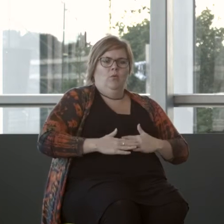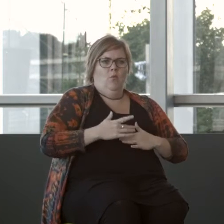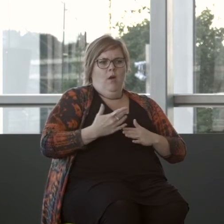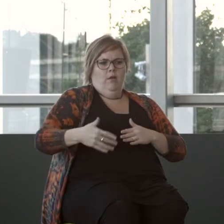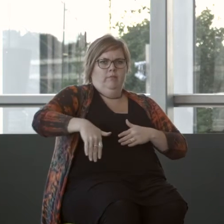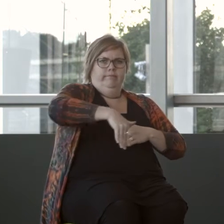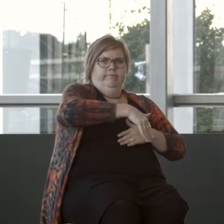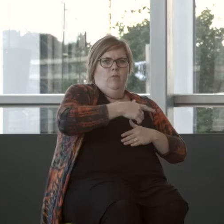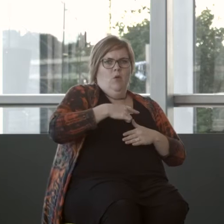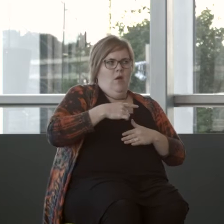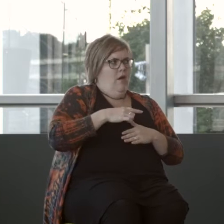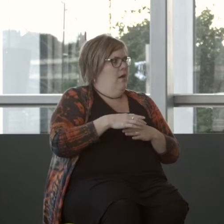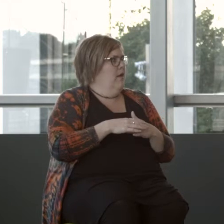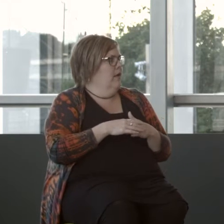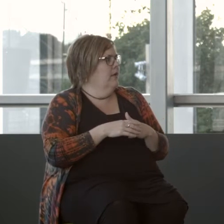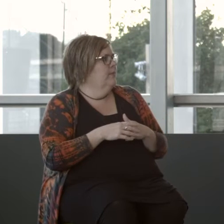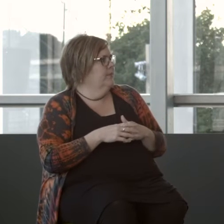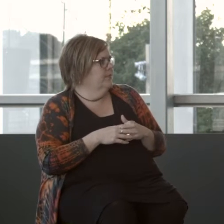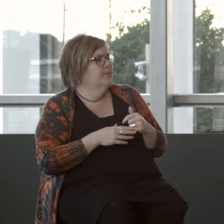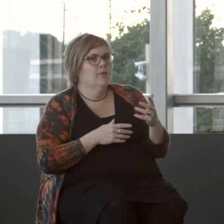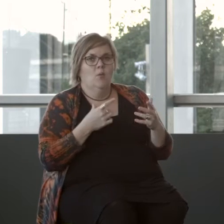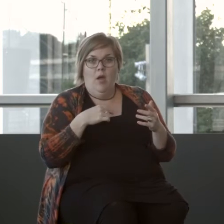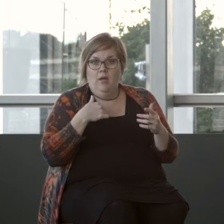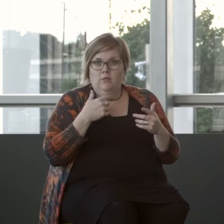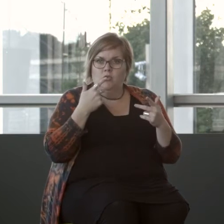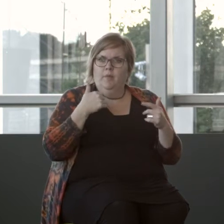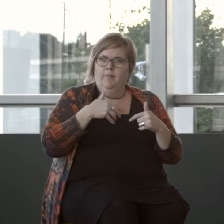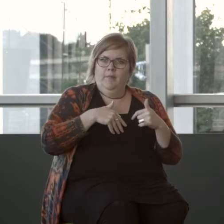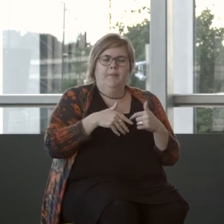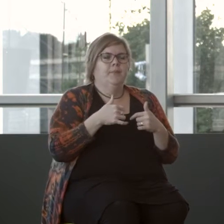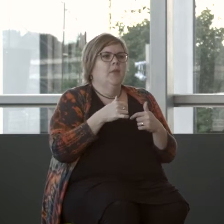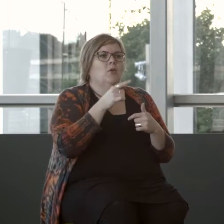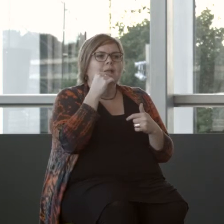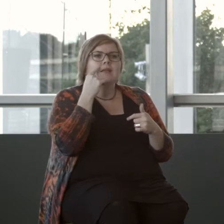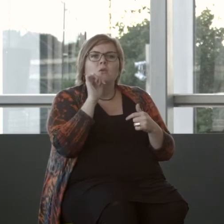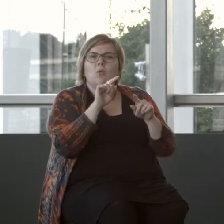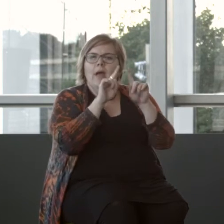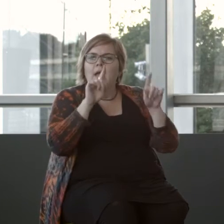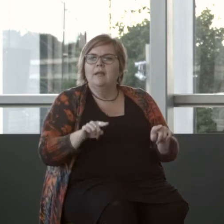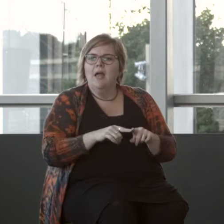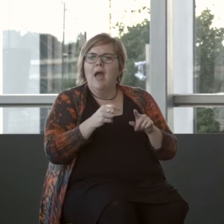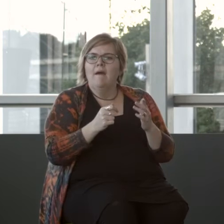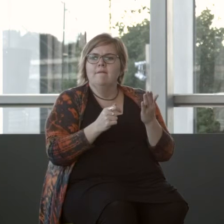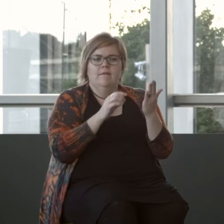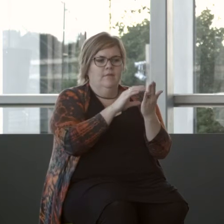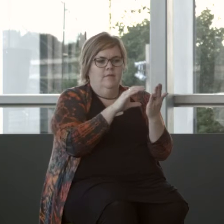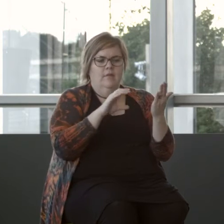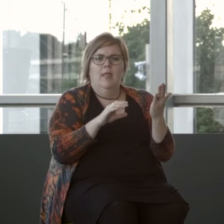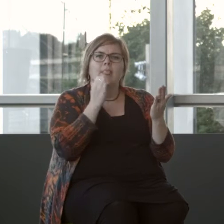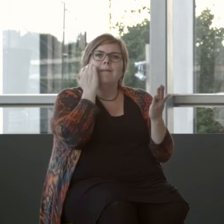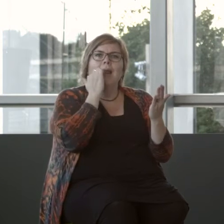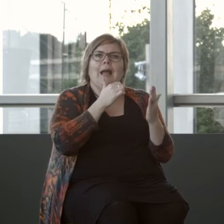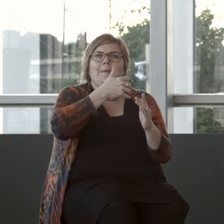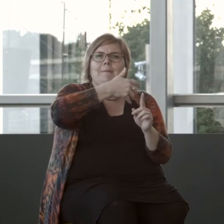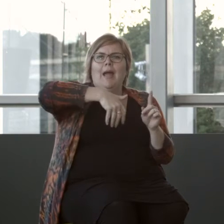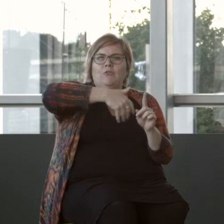a self-portrait? You of me pregnant. Yeah, sure. So you can see the images on the little handout you've got. It's the ones with the black